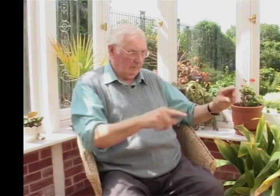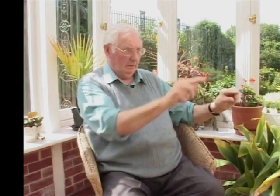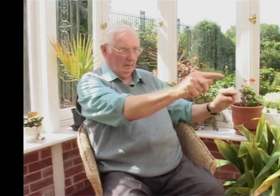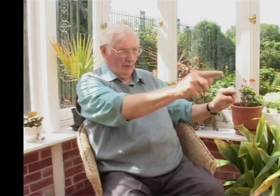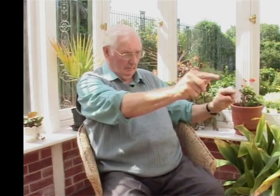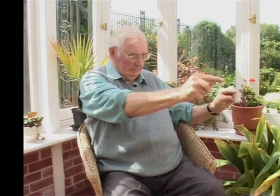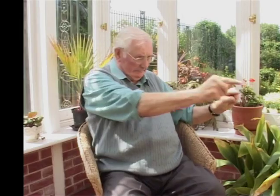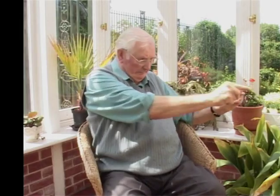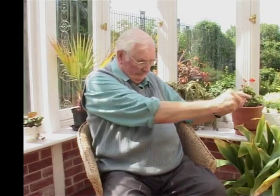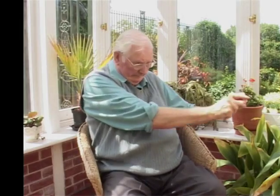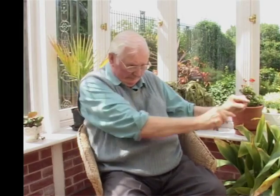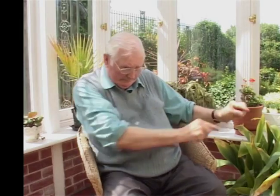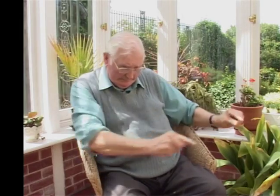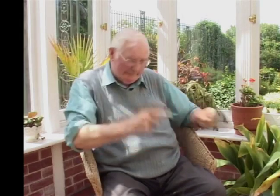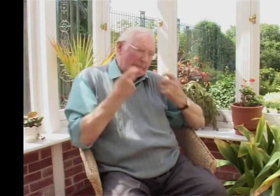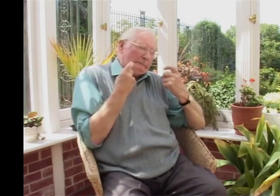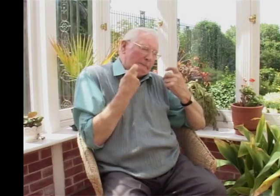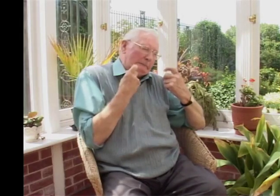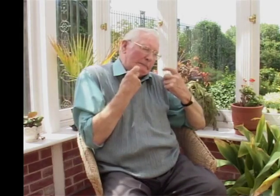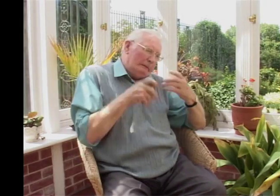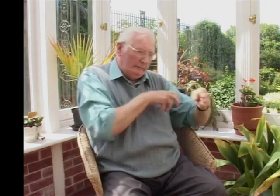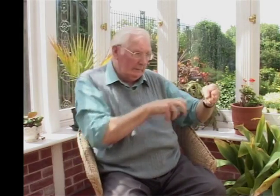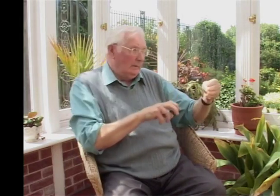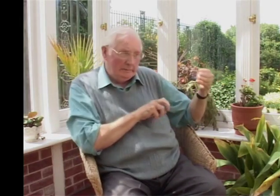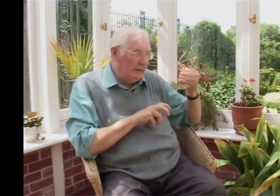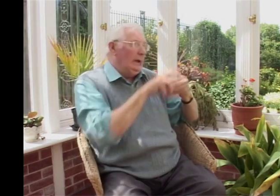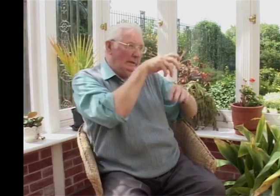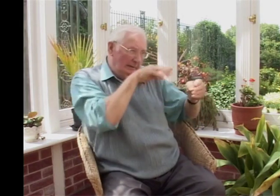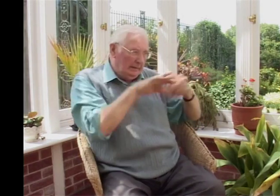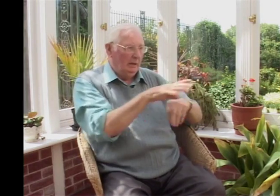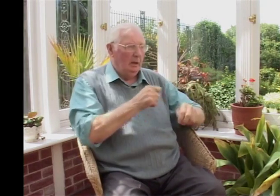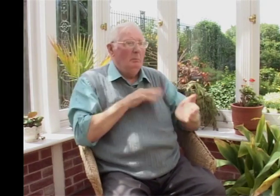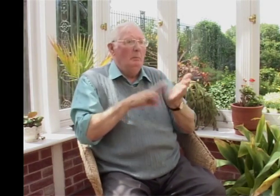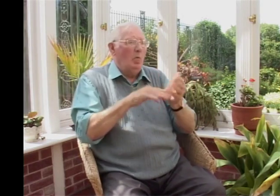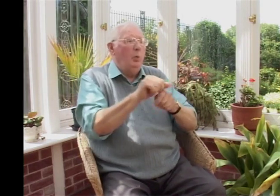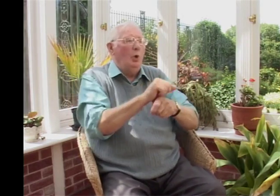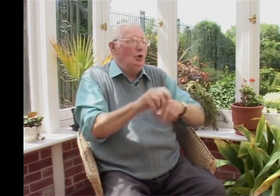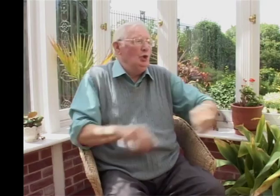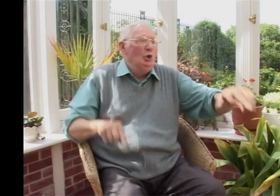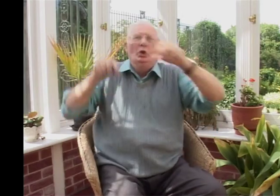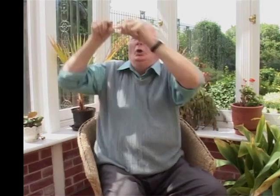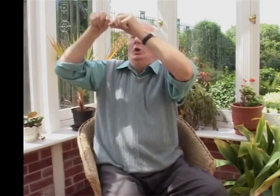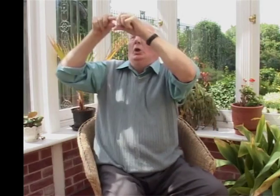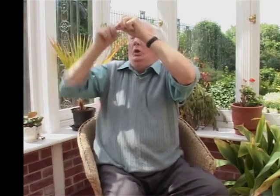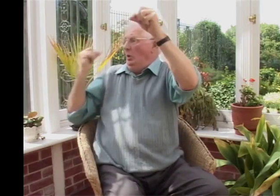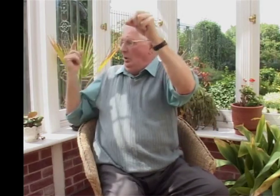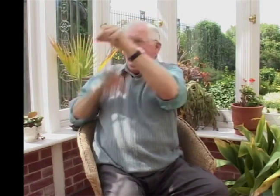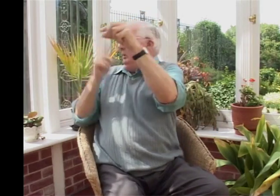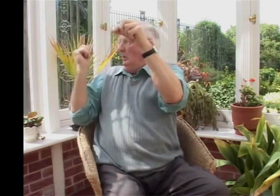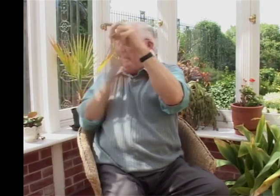farm all the way back home. We ran as fast as our legs could carry us. And we ran through to the garden, and my mum was putting up the